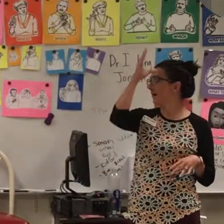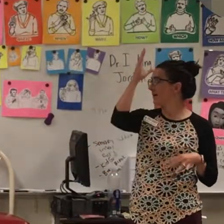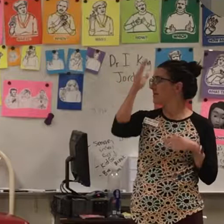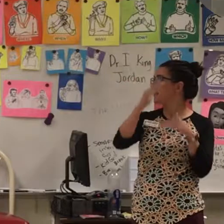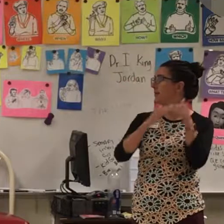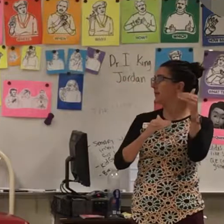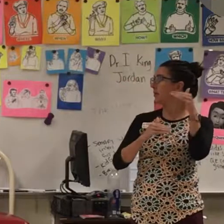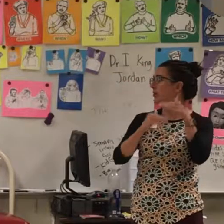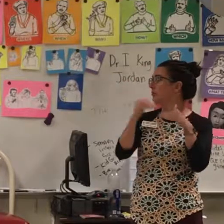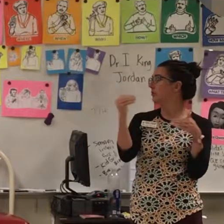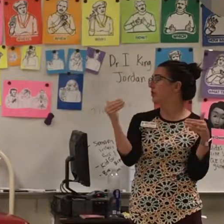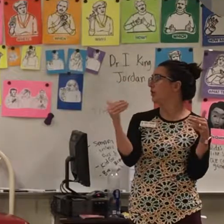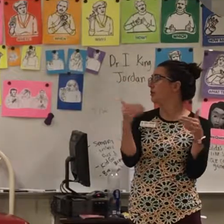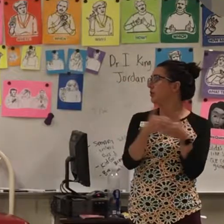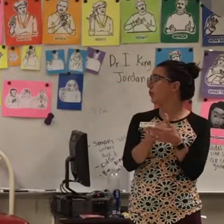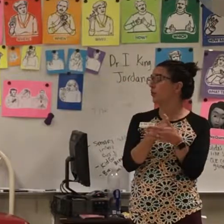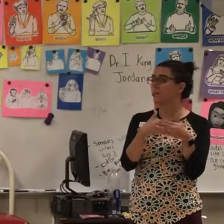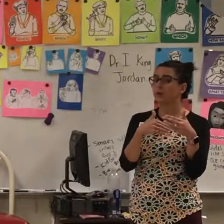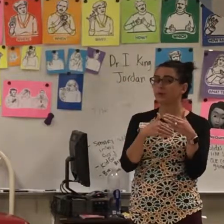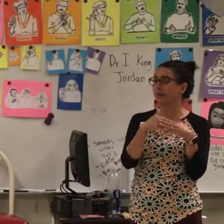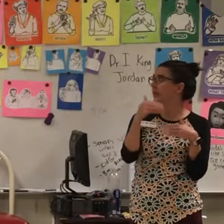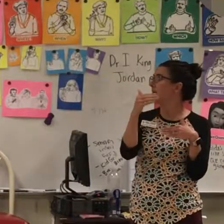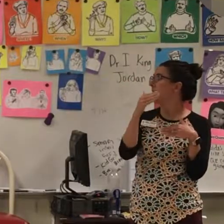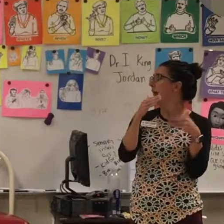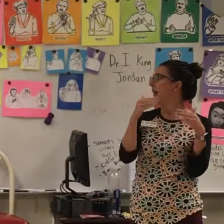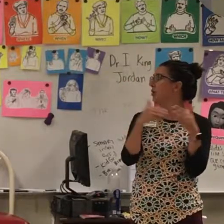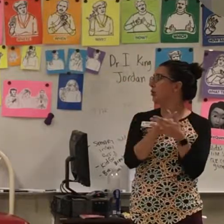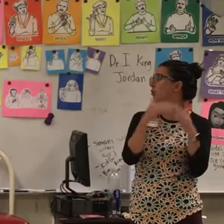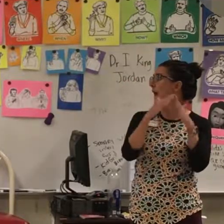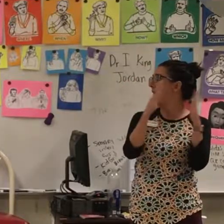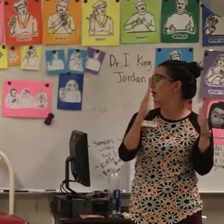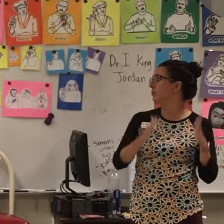parents were building a new house.